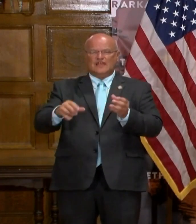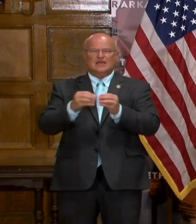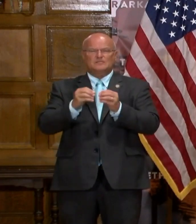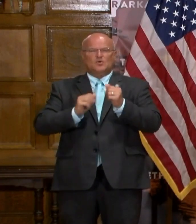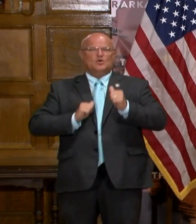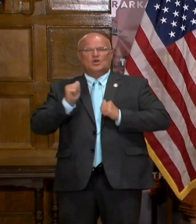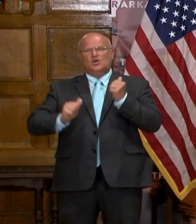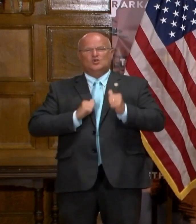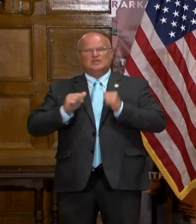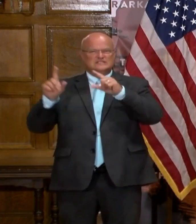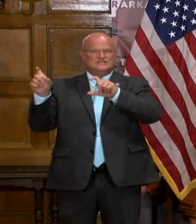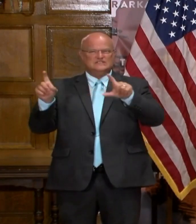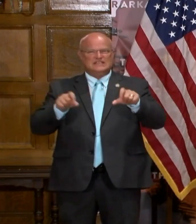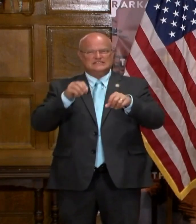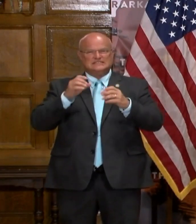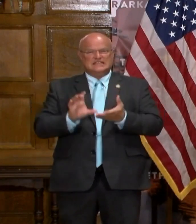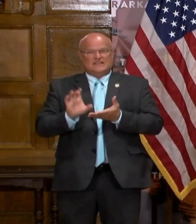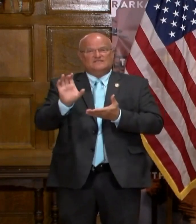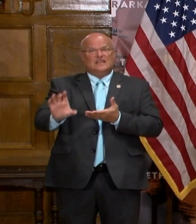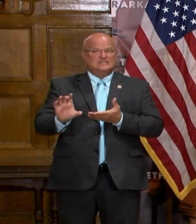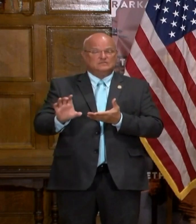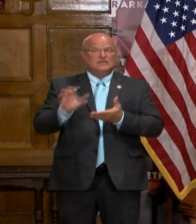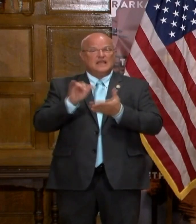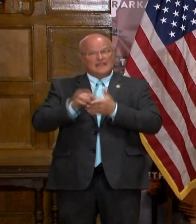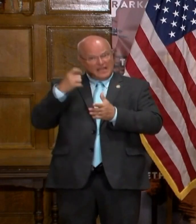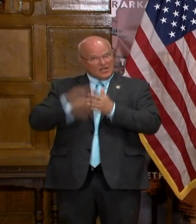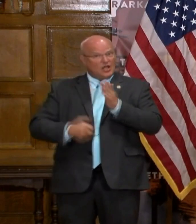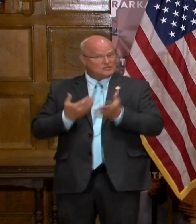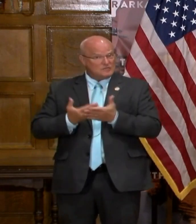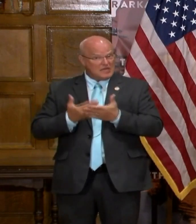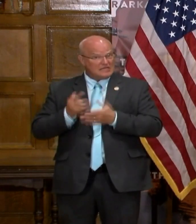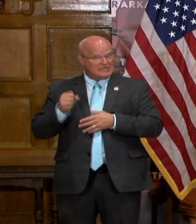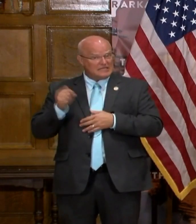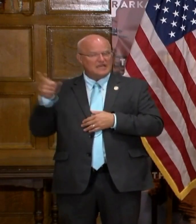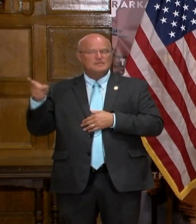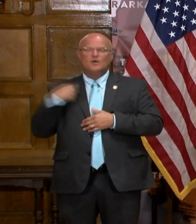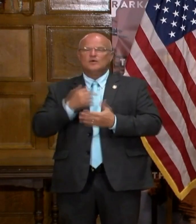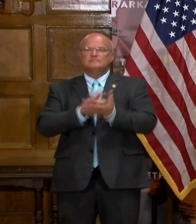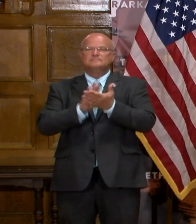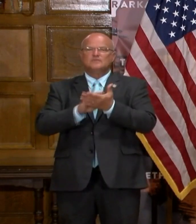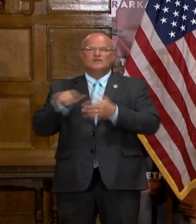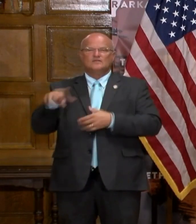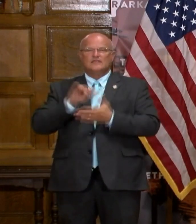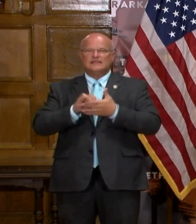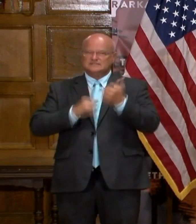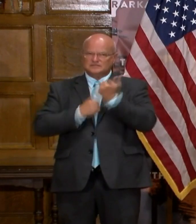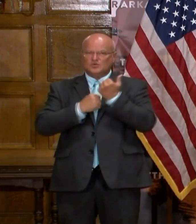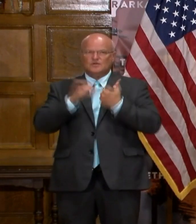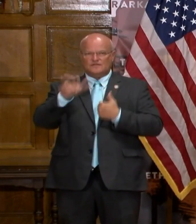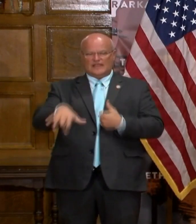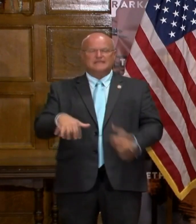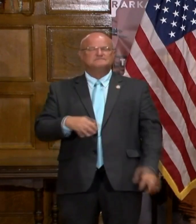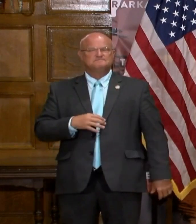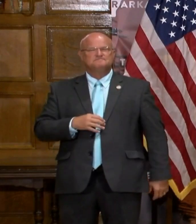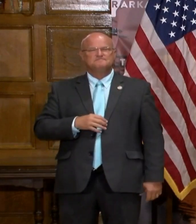more aggressive testing investment. That costs money, and we applaud them for it. We're very supportive of